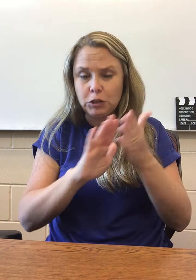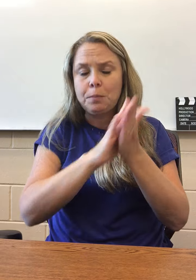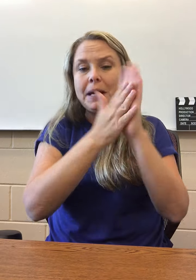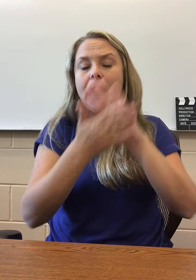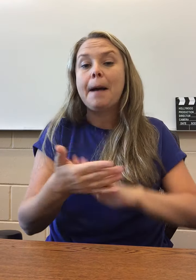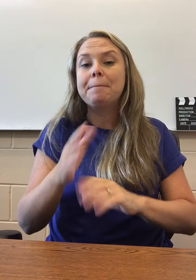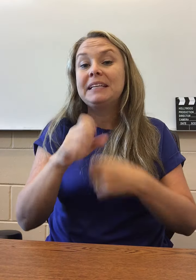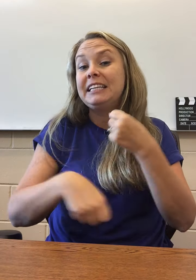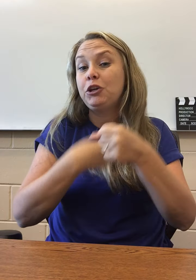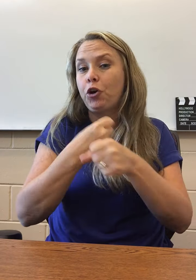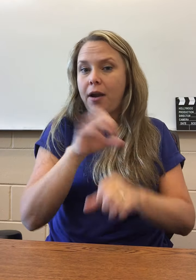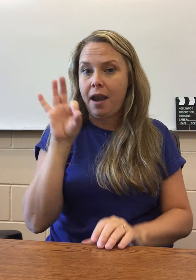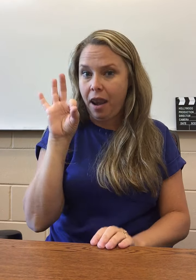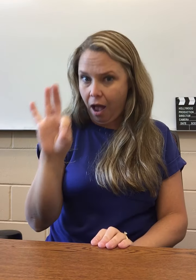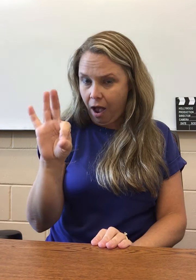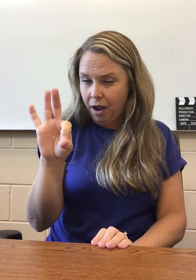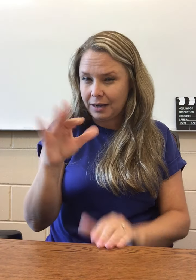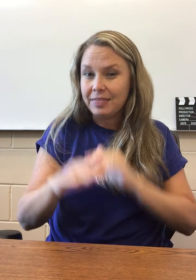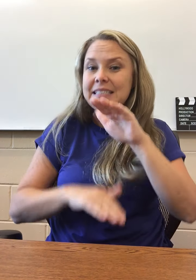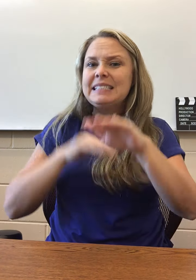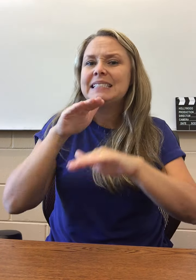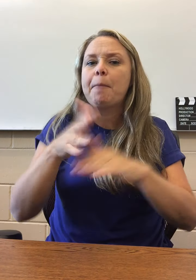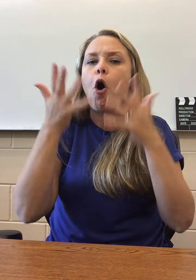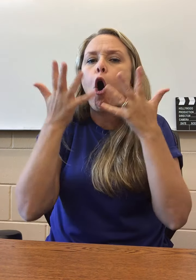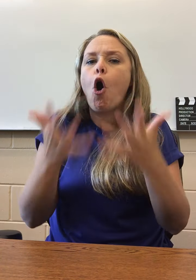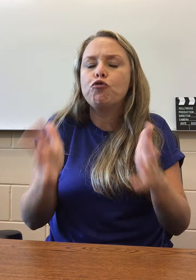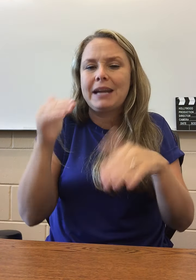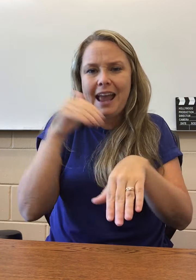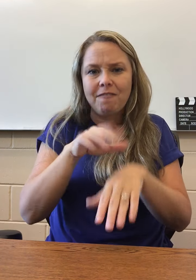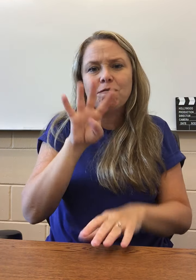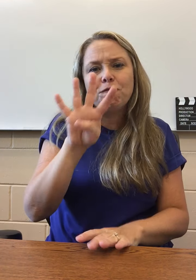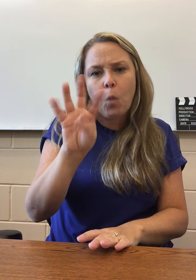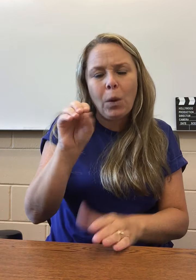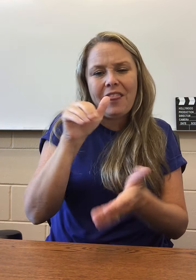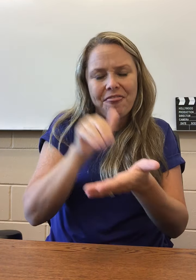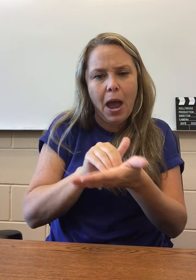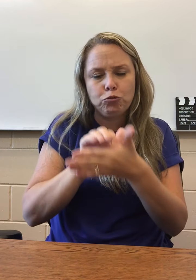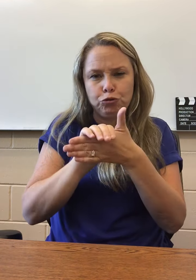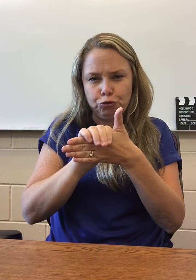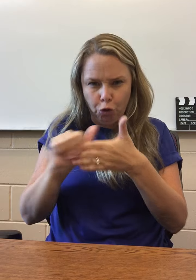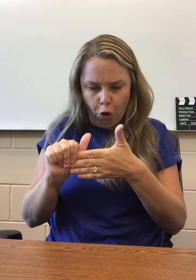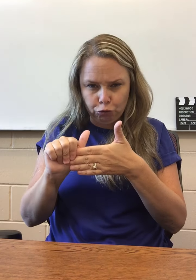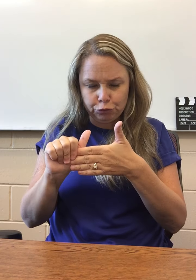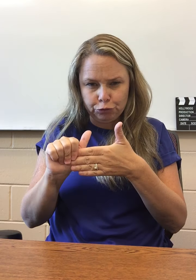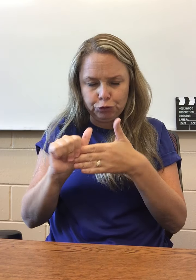which was the step that was already at forty thousand dollars um